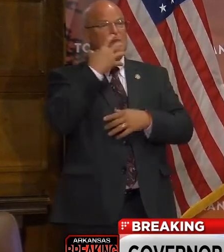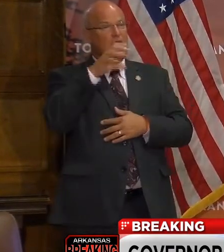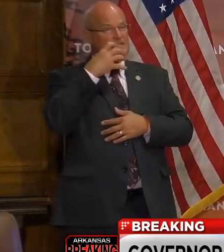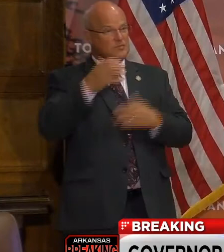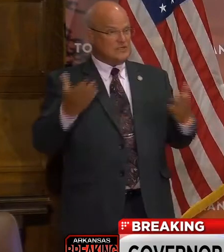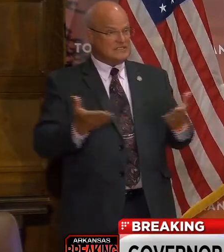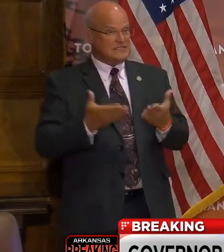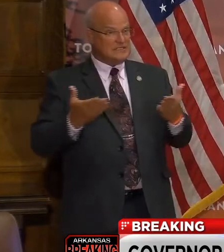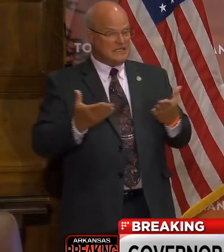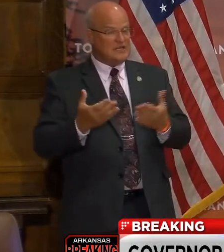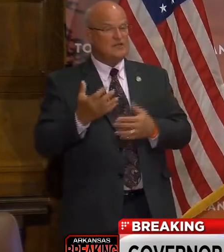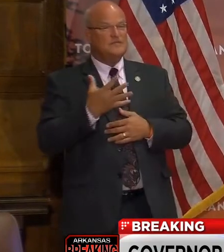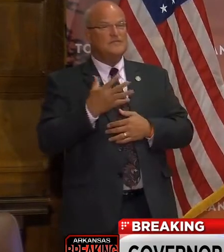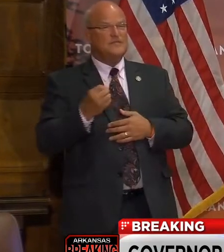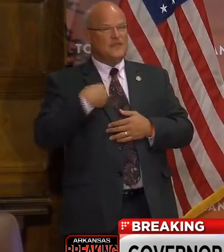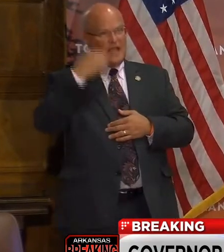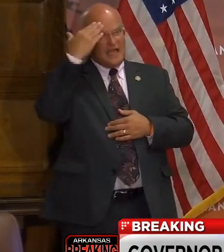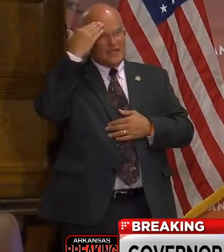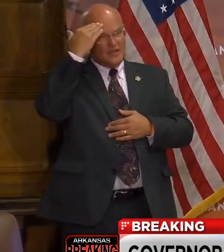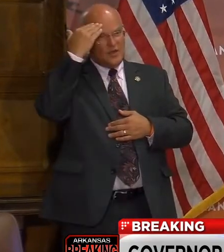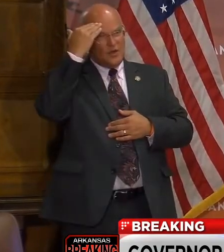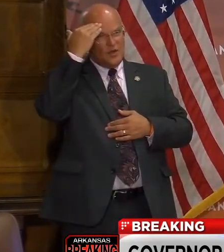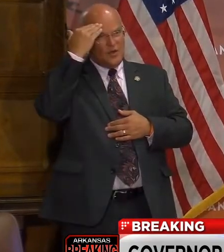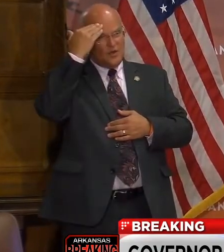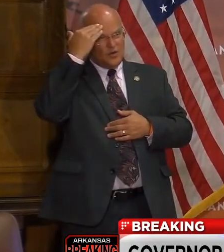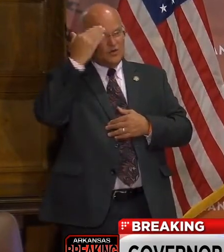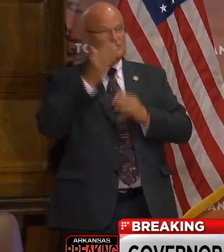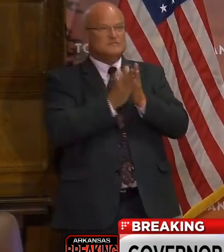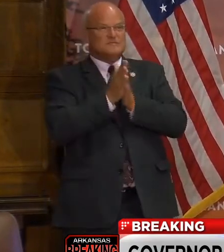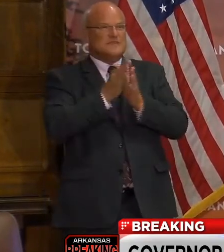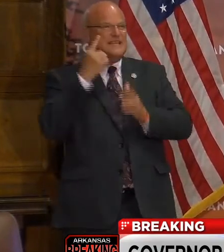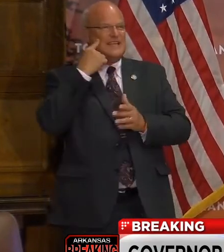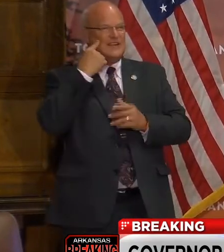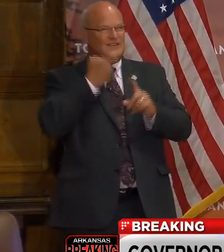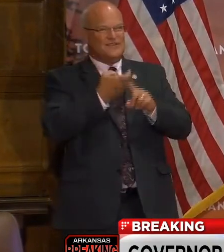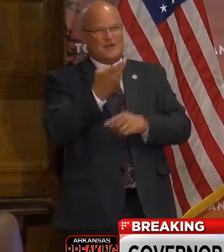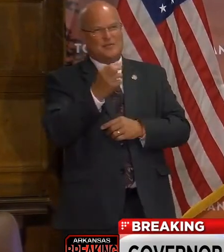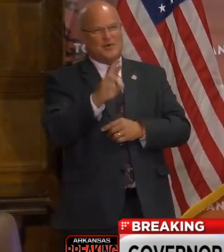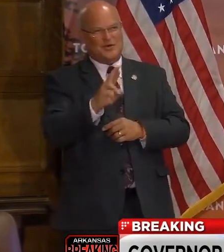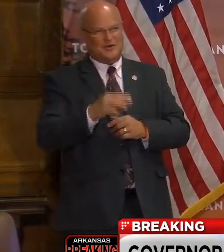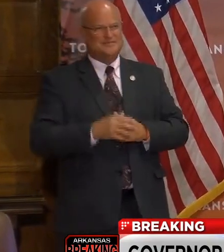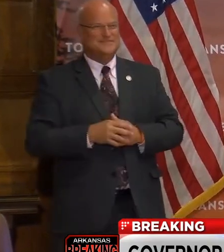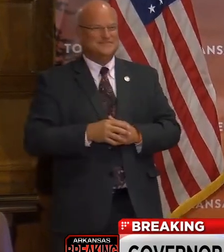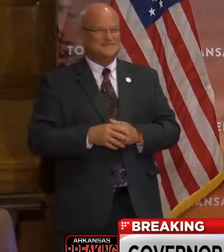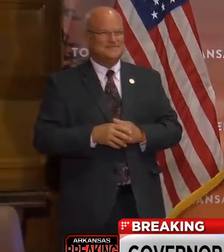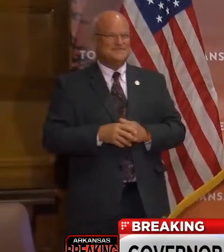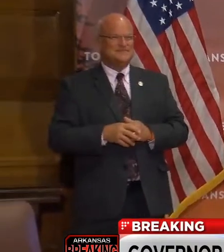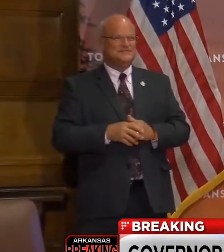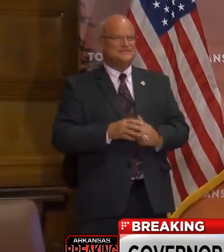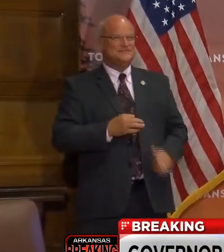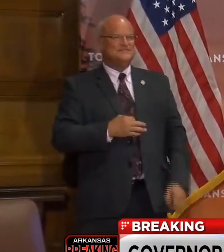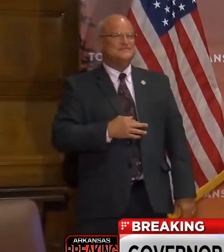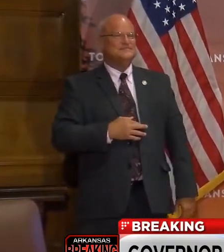is here, and I know you're going to be anxious to hear what she has to say.